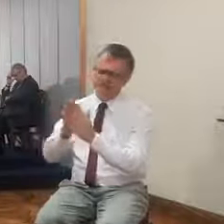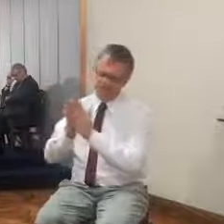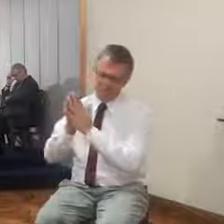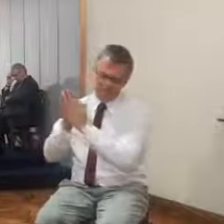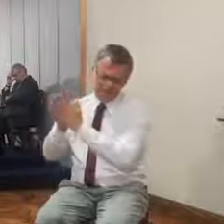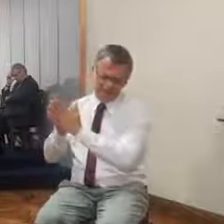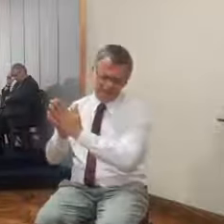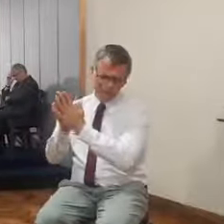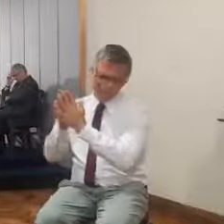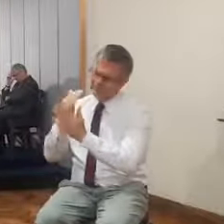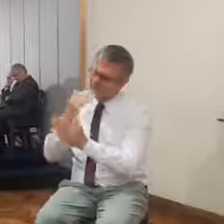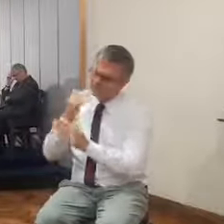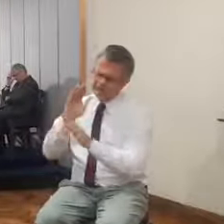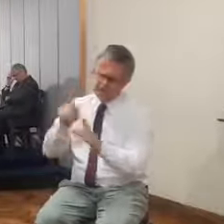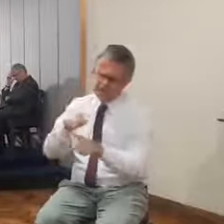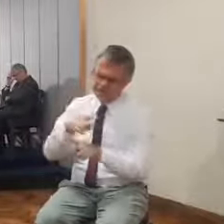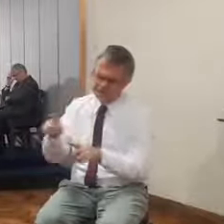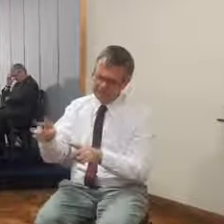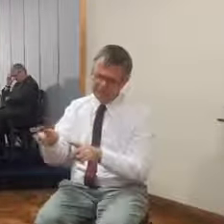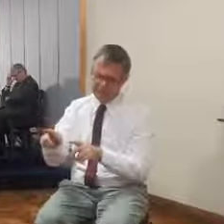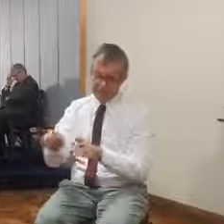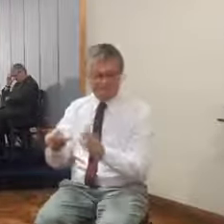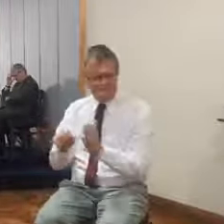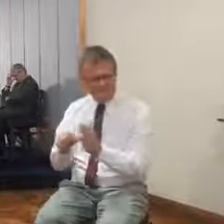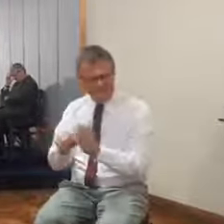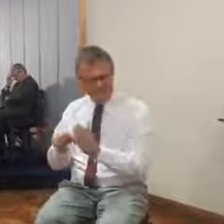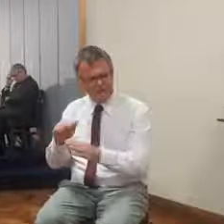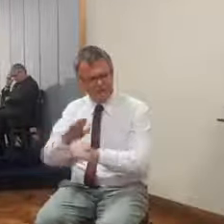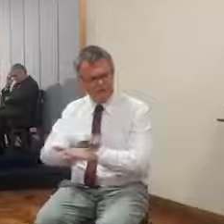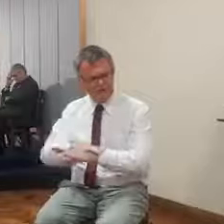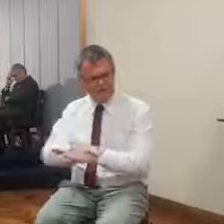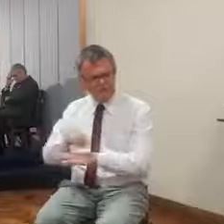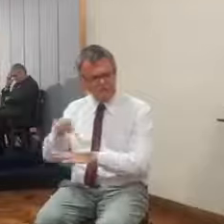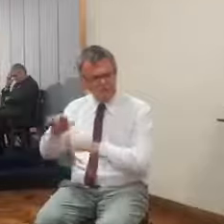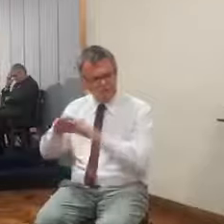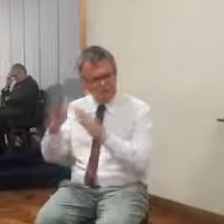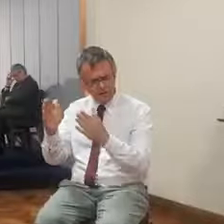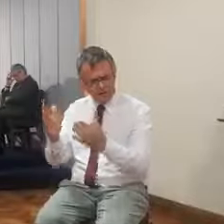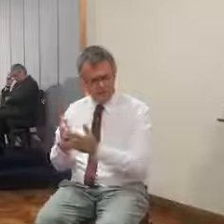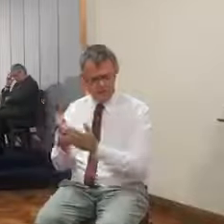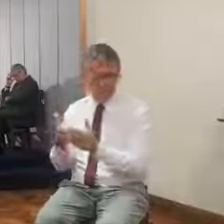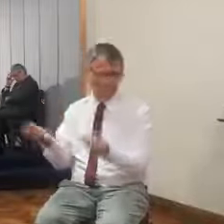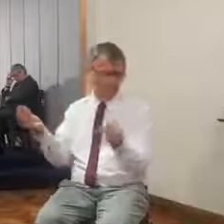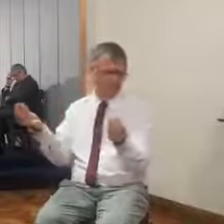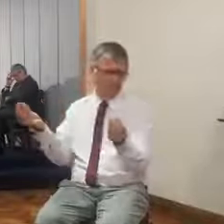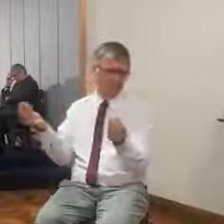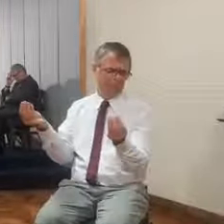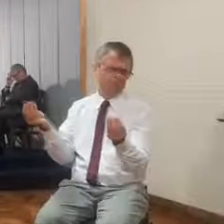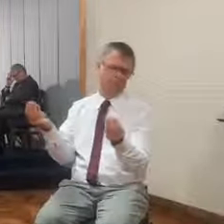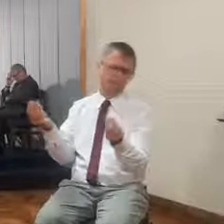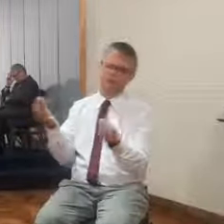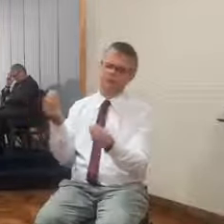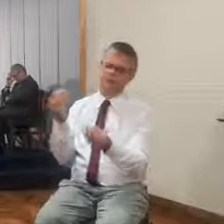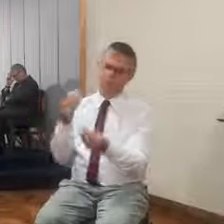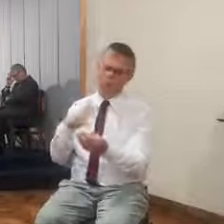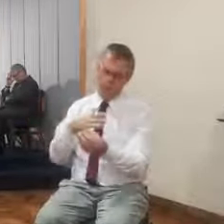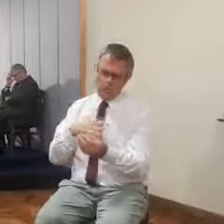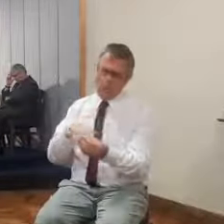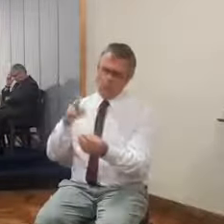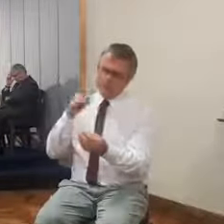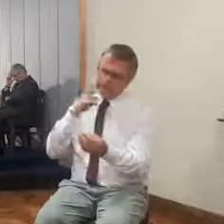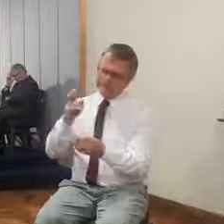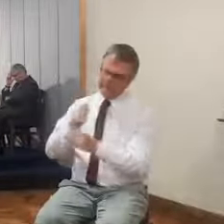thee, in so desperate a time as this, in this pale world. Oh Lord our God, that the gospel may